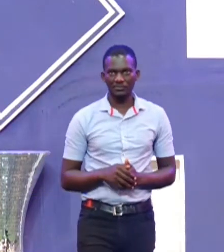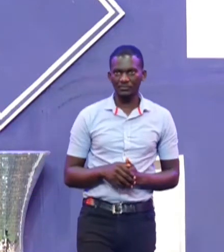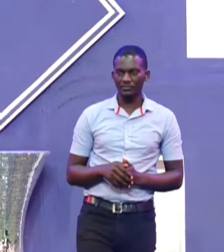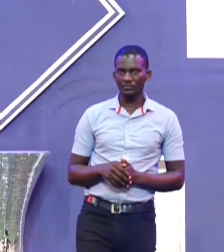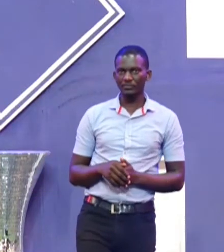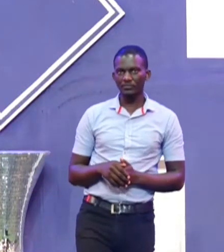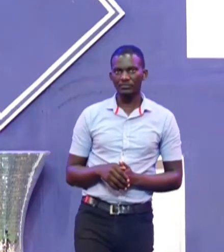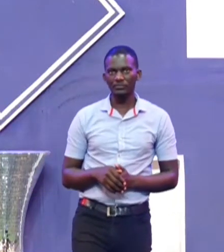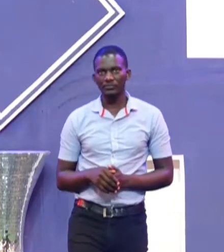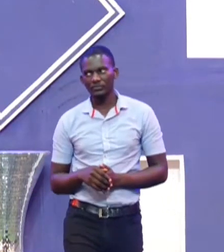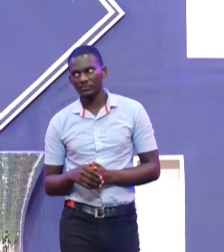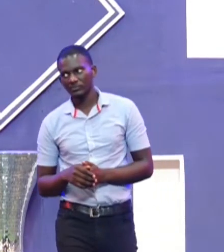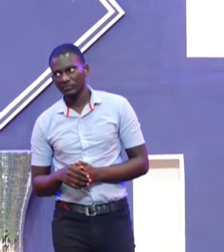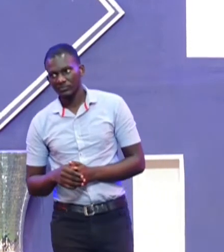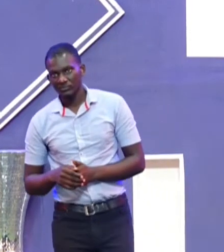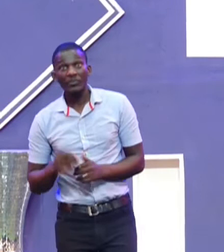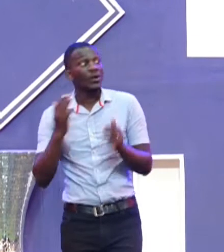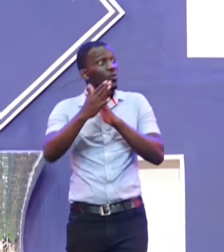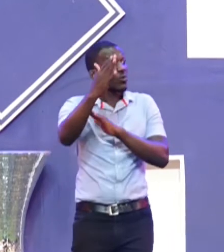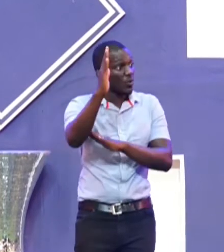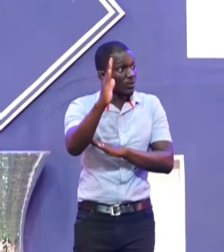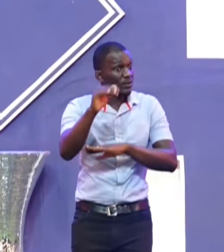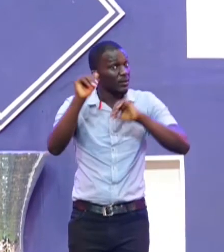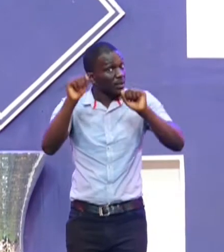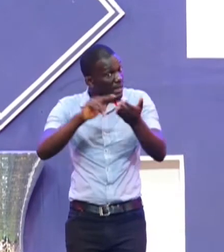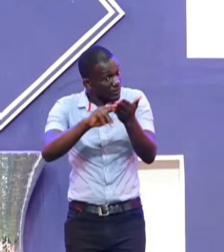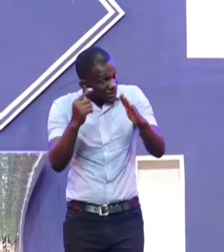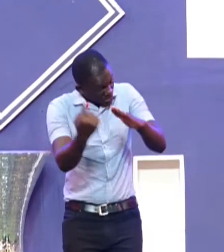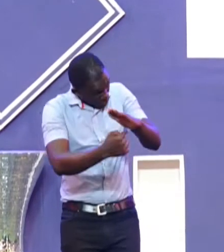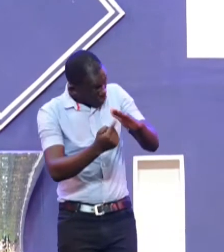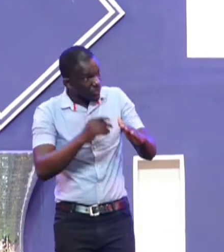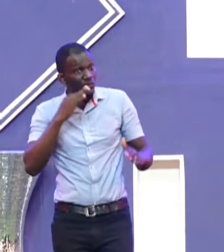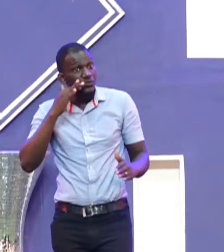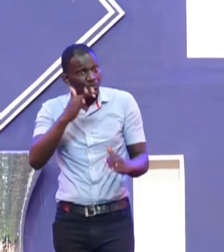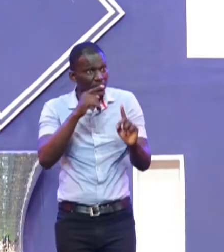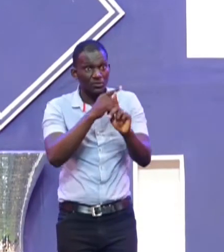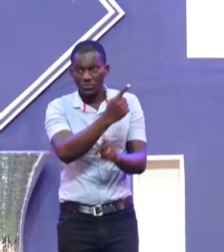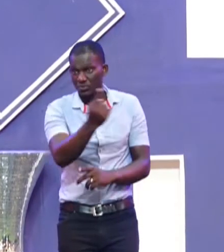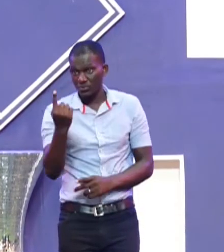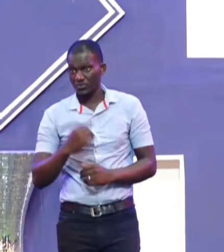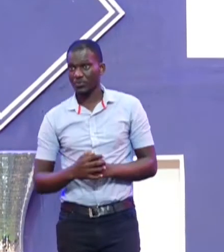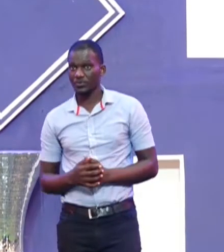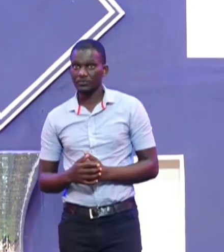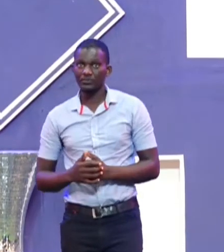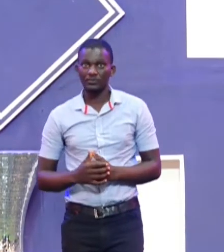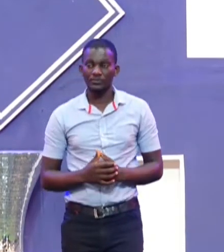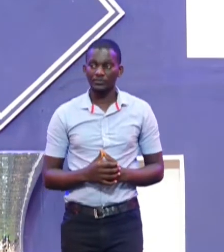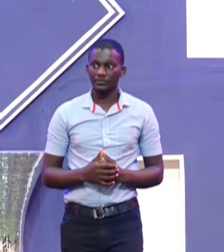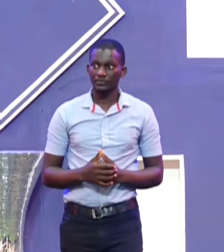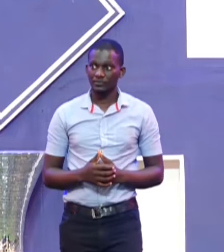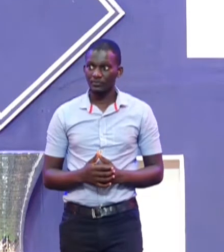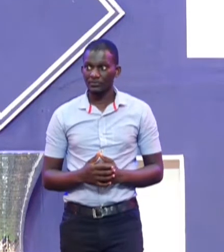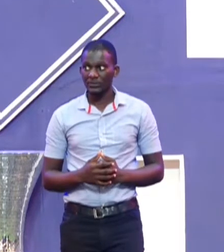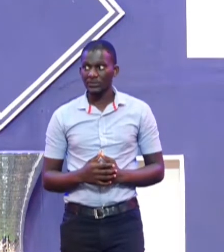a situation to speak. Katonda asobola nnyo okukozesa embeera okwogera naffe. God can always use a situation to speak to us. Ne